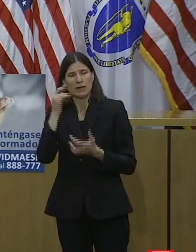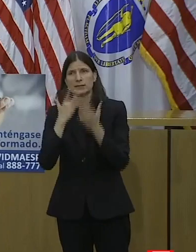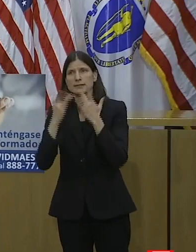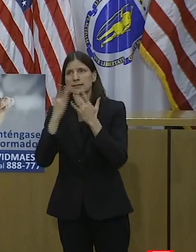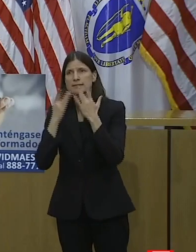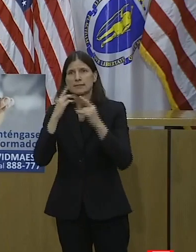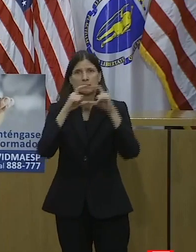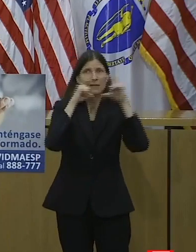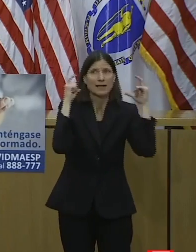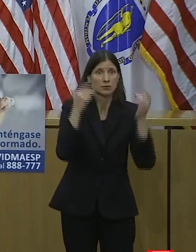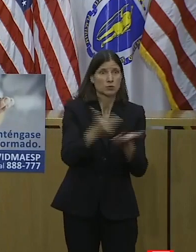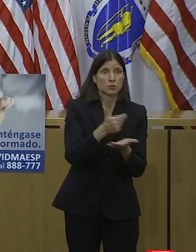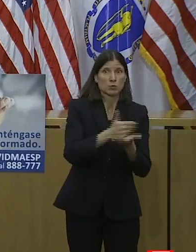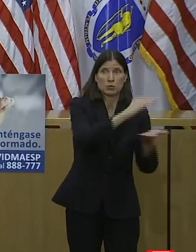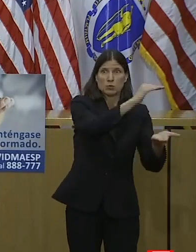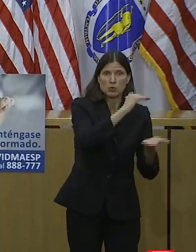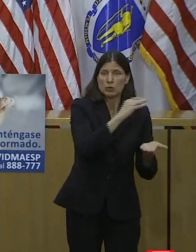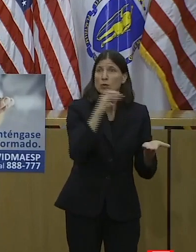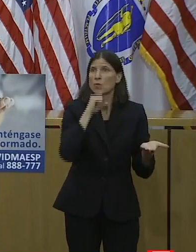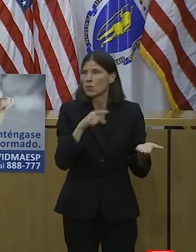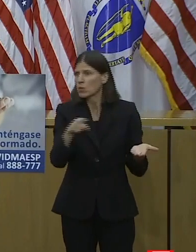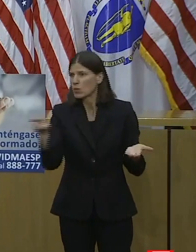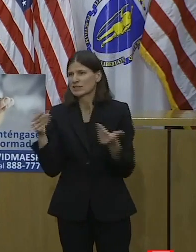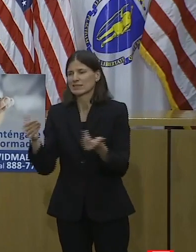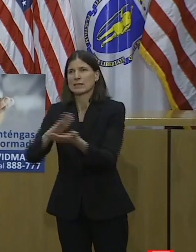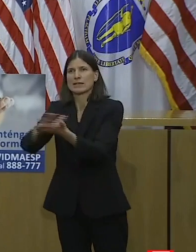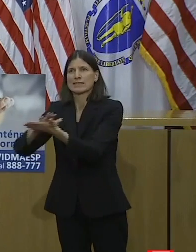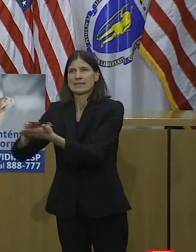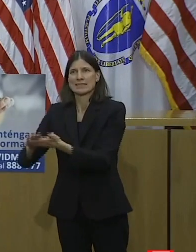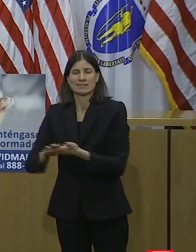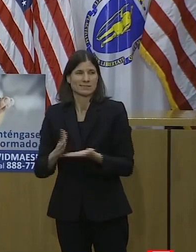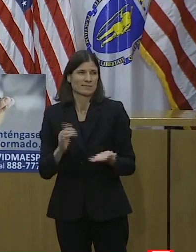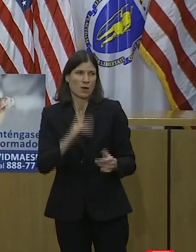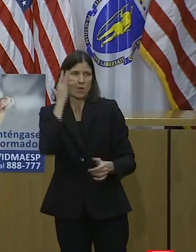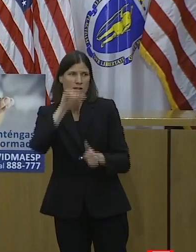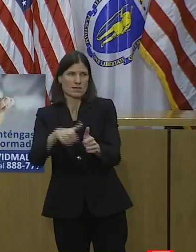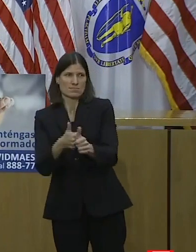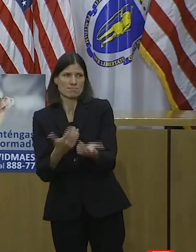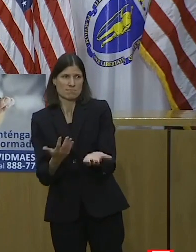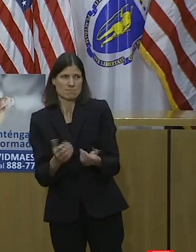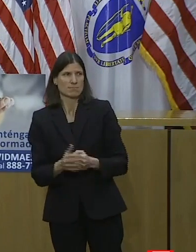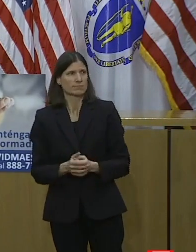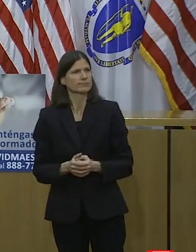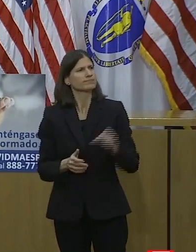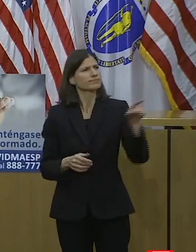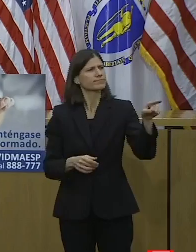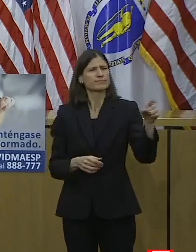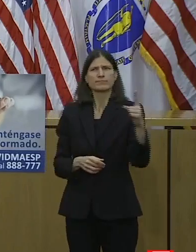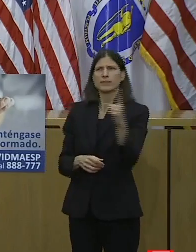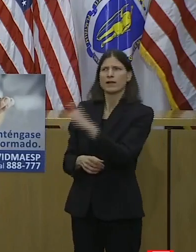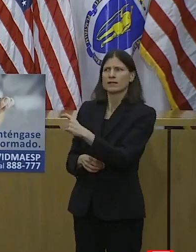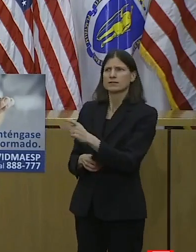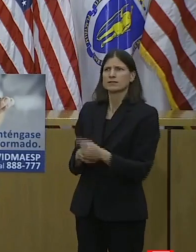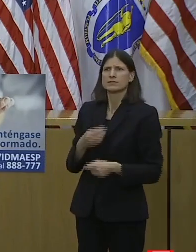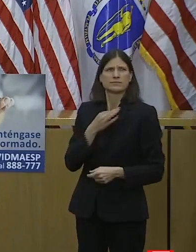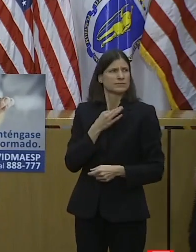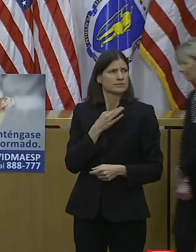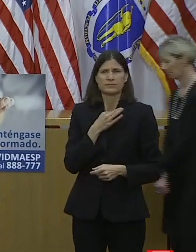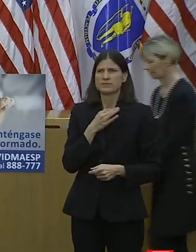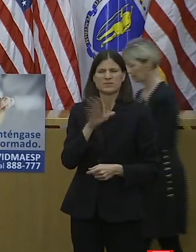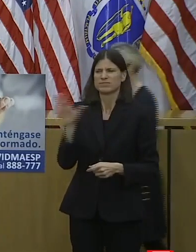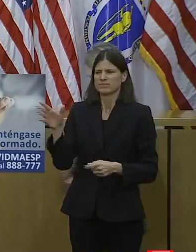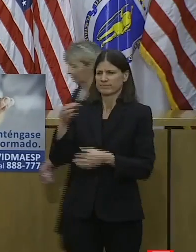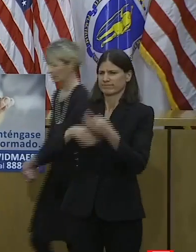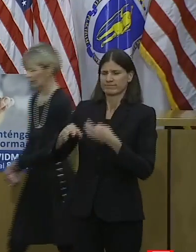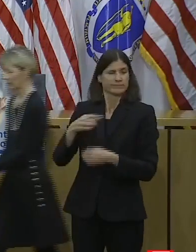to respirator masks. Governor, has the program of contact calling actually started? You want to speak to that?